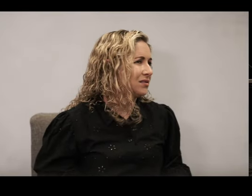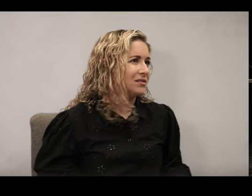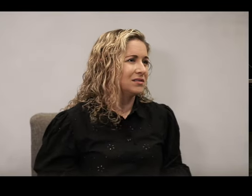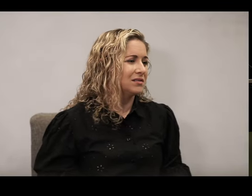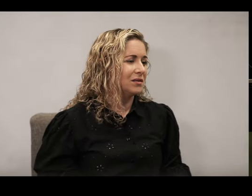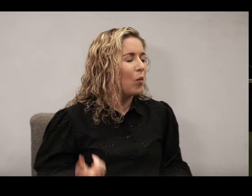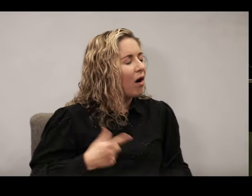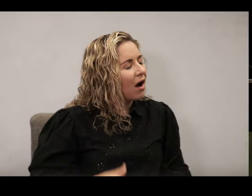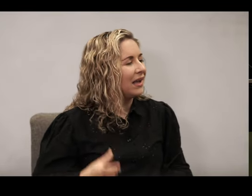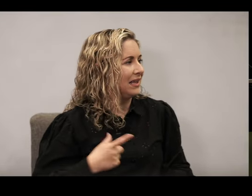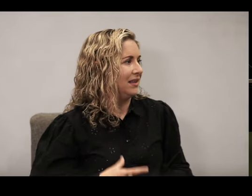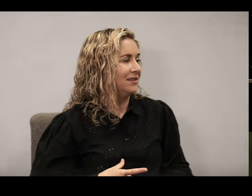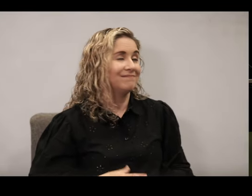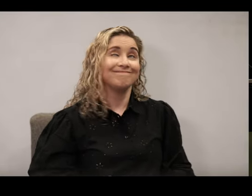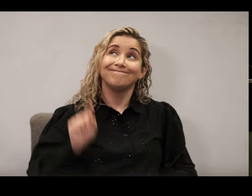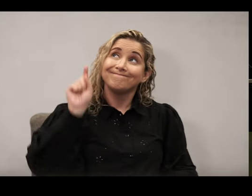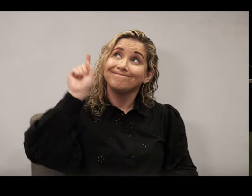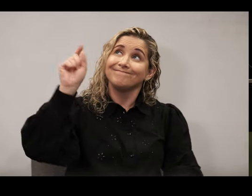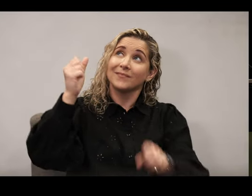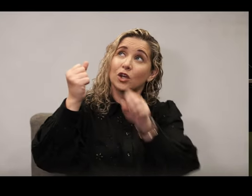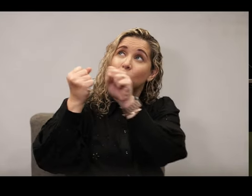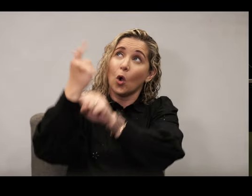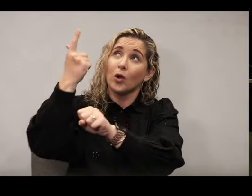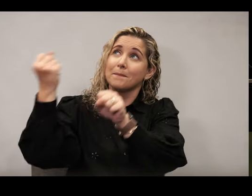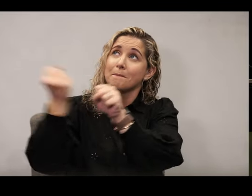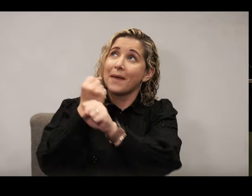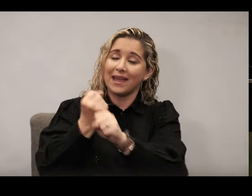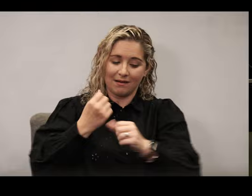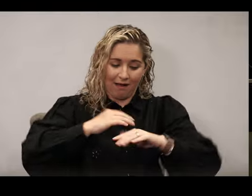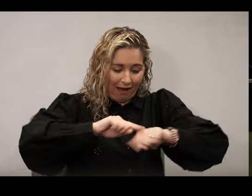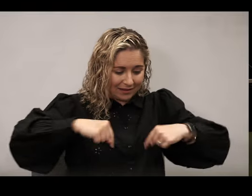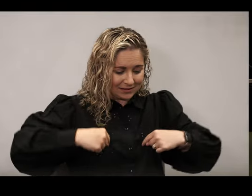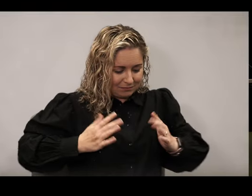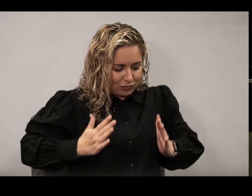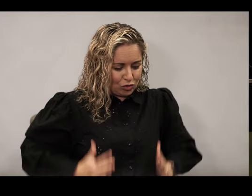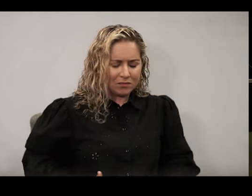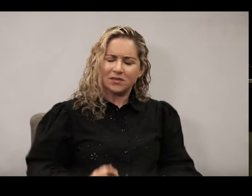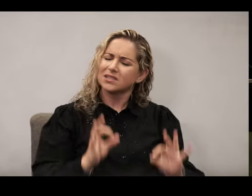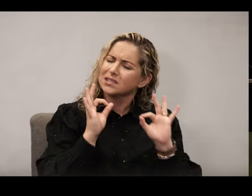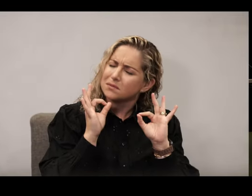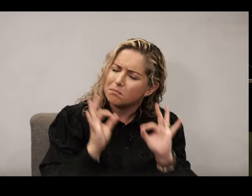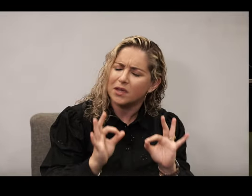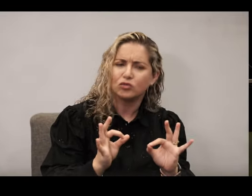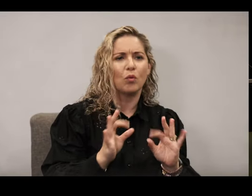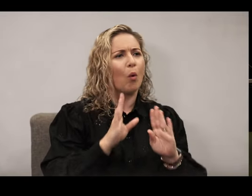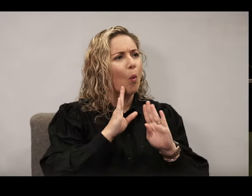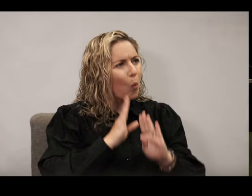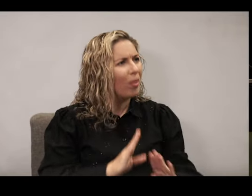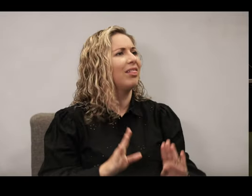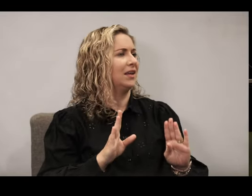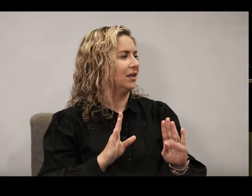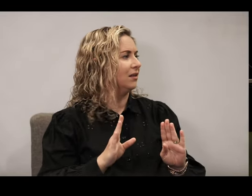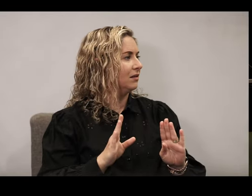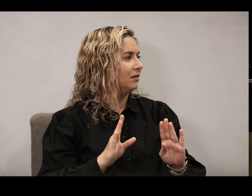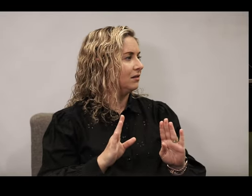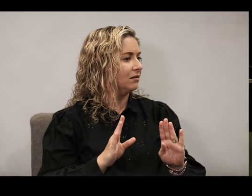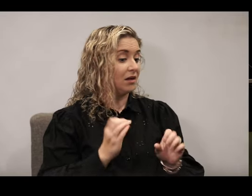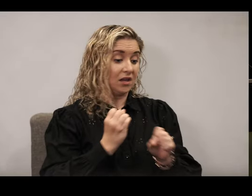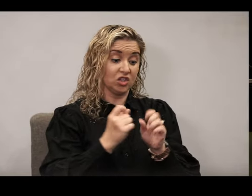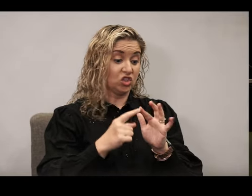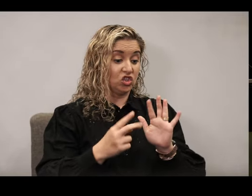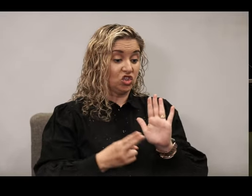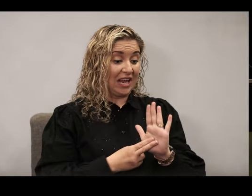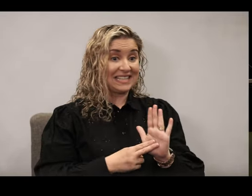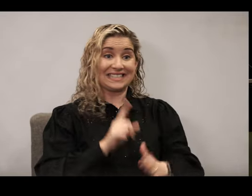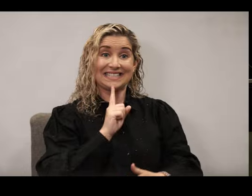human life. Human life is absolutely sacred. In Genesis 9:6, it says, whoever sheds